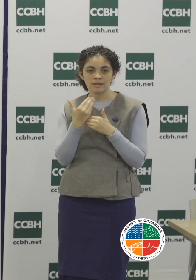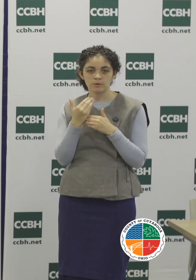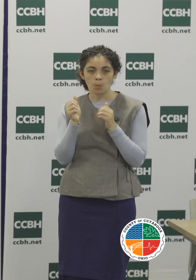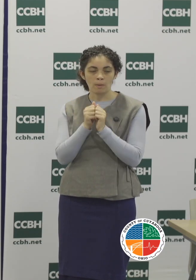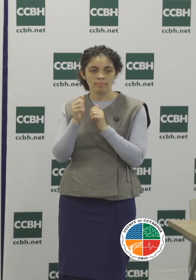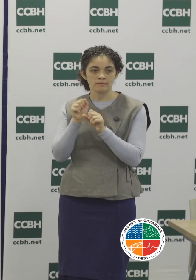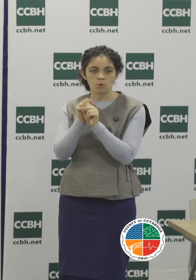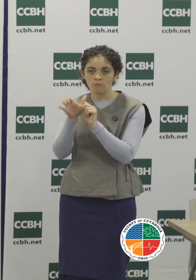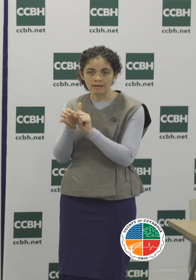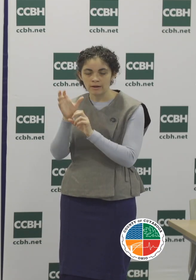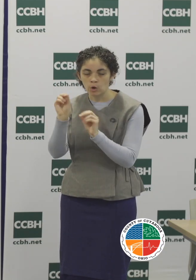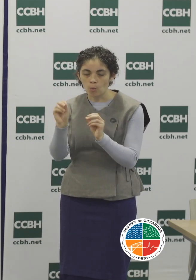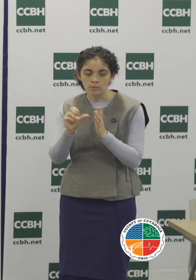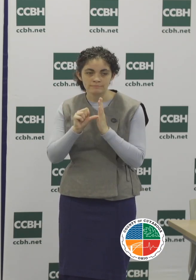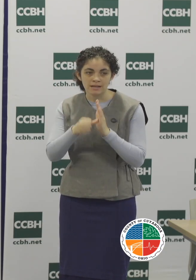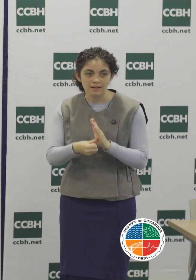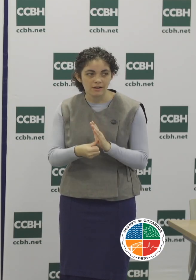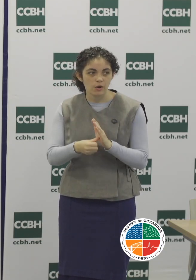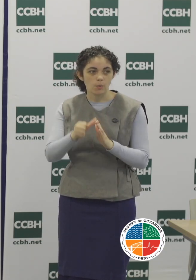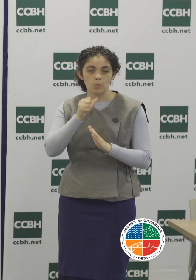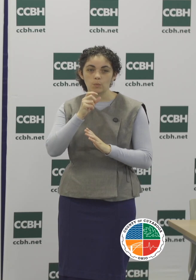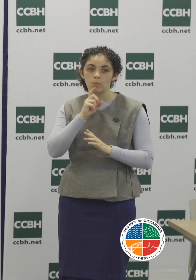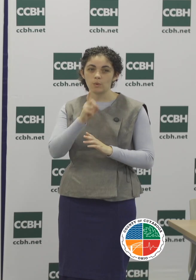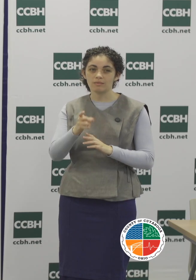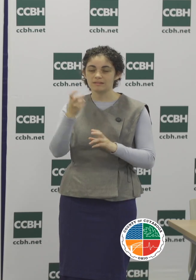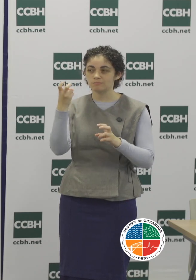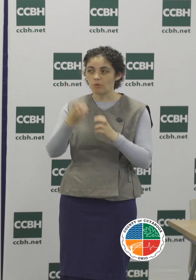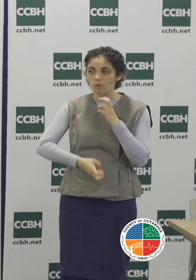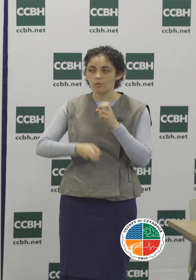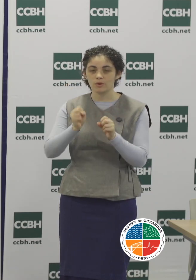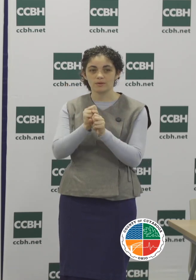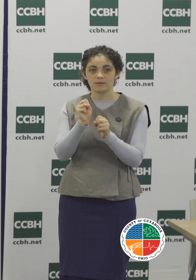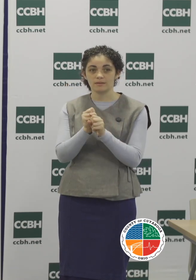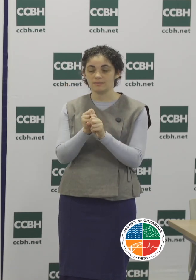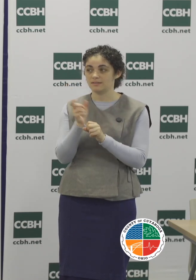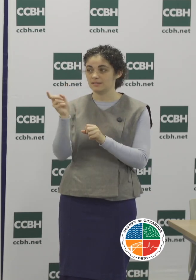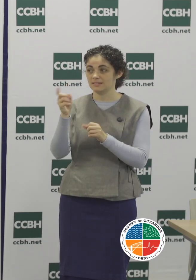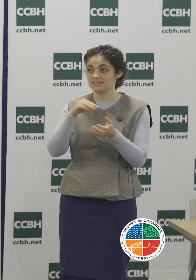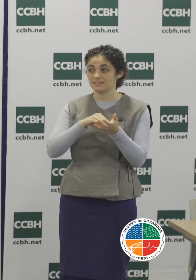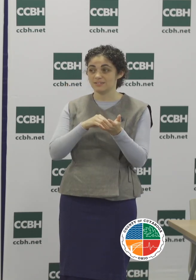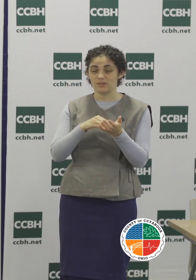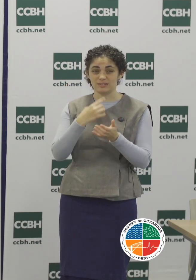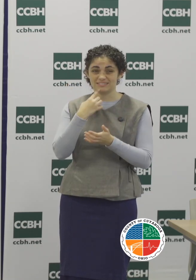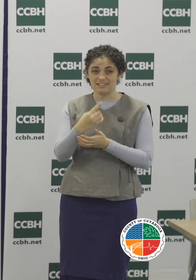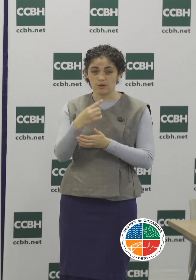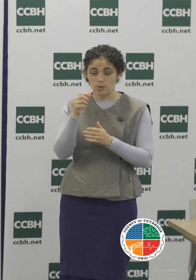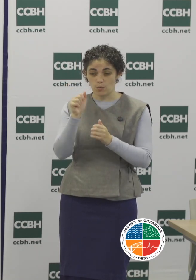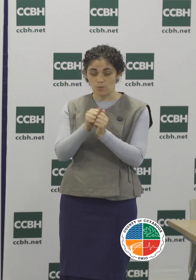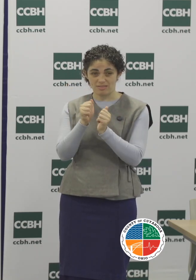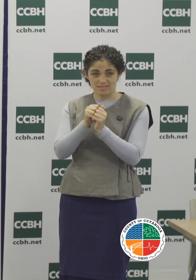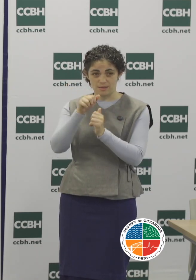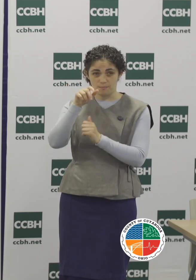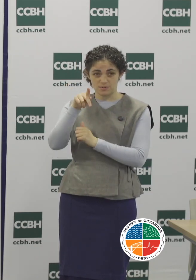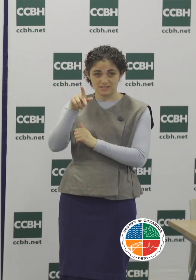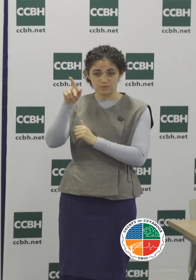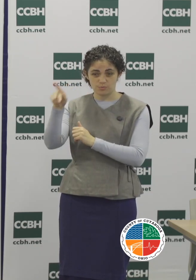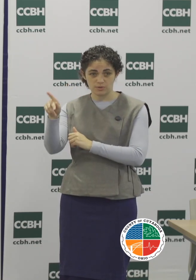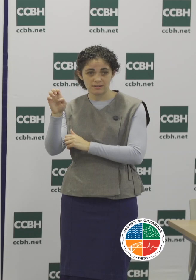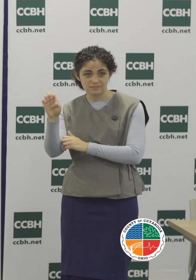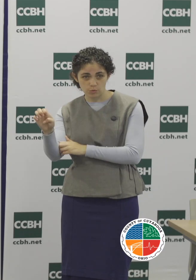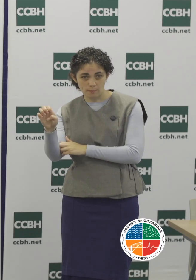very strongly. We work very hard, like Dr. Gullett talked about, with protective